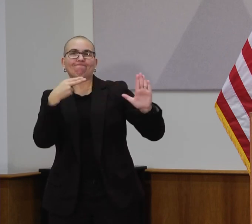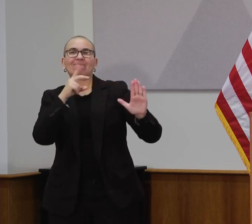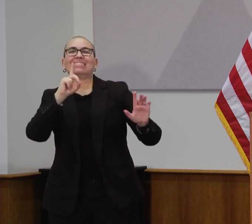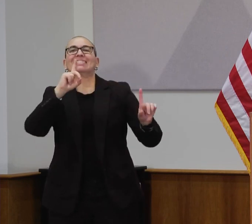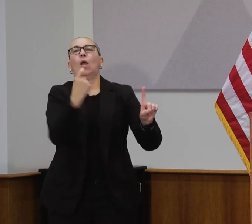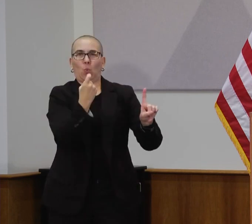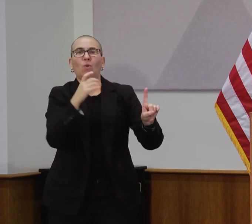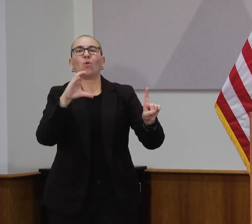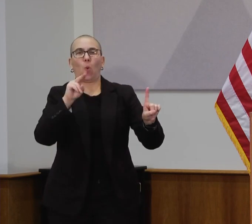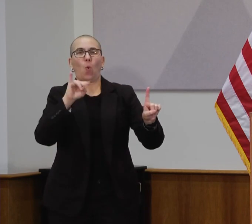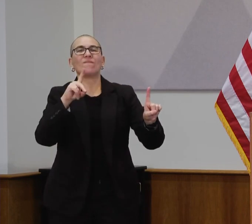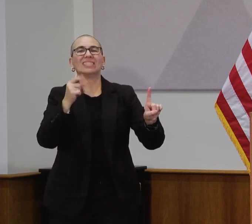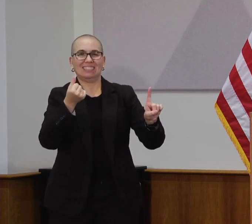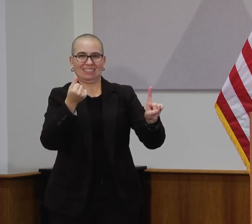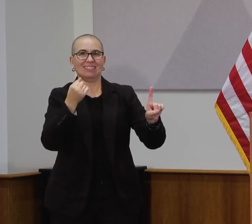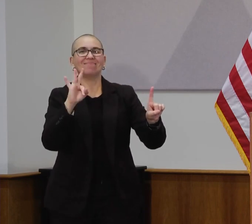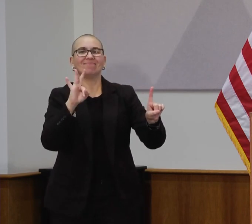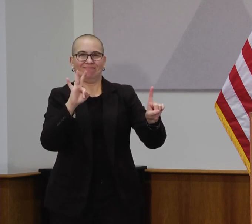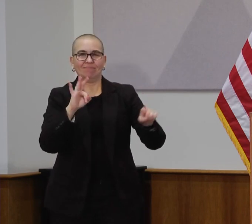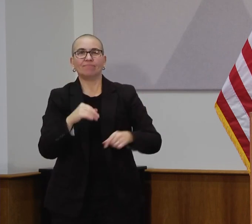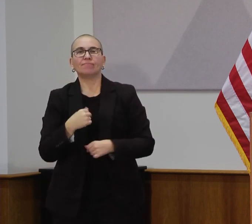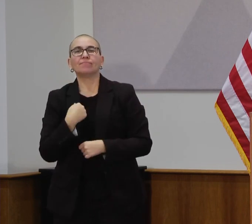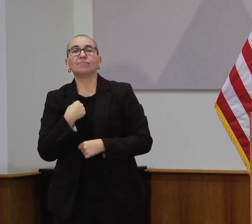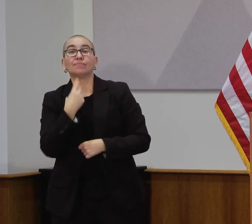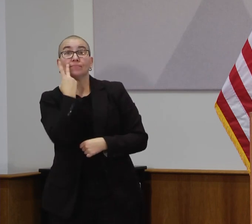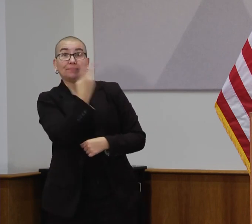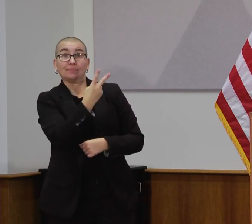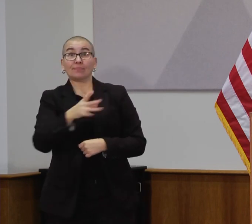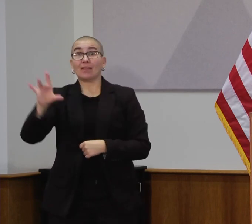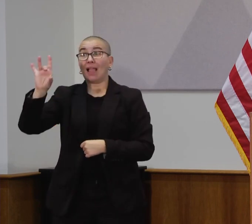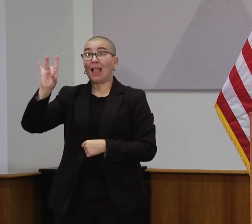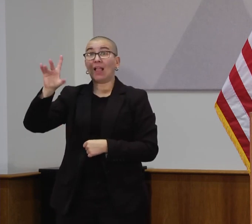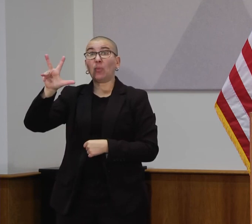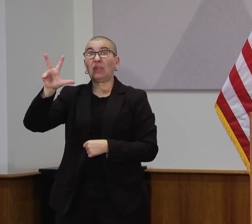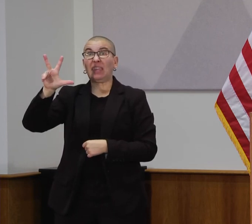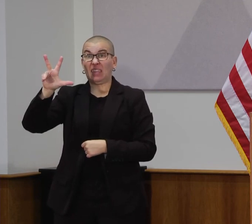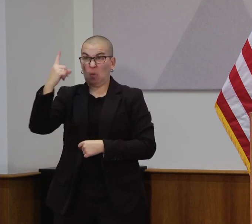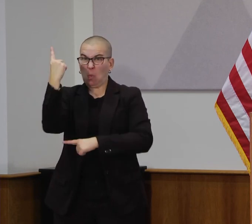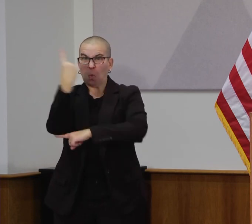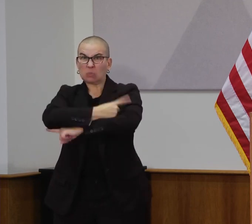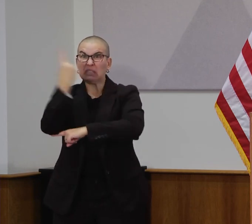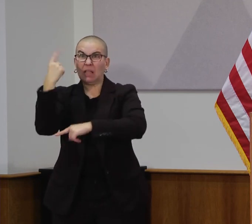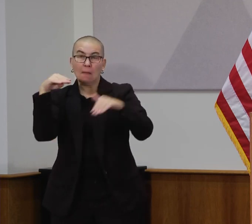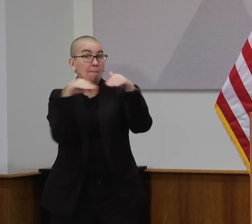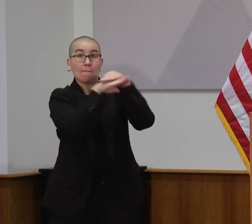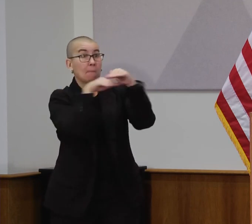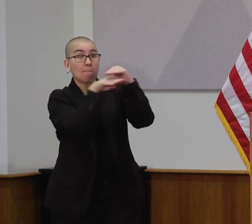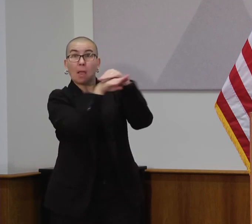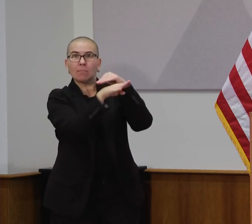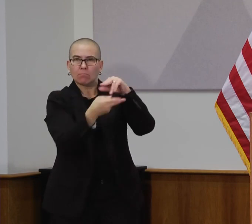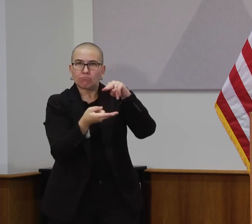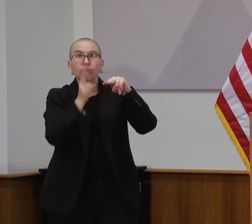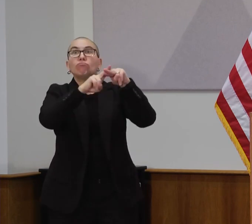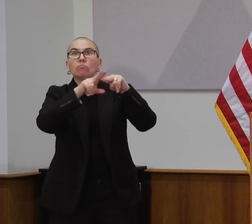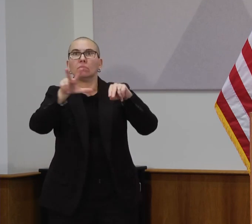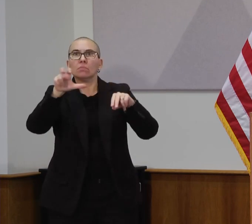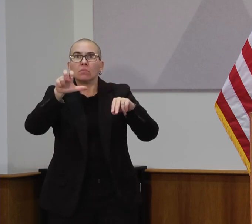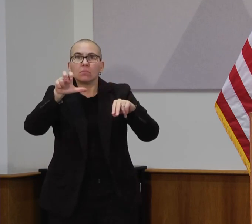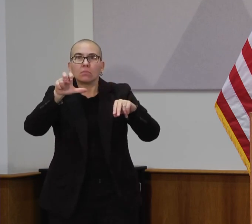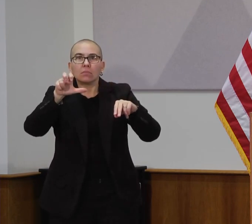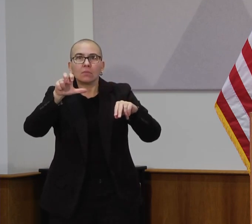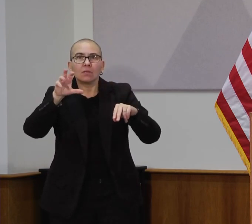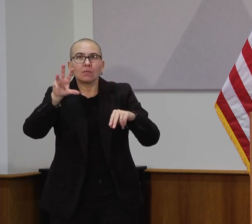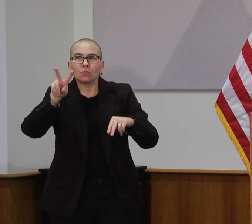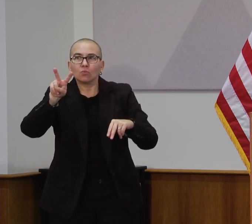it's up 336 from 1 week ago. Of those in the hospital, 324 of them